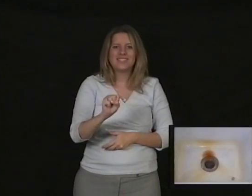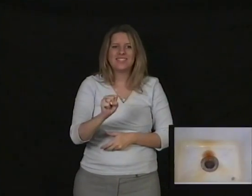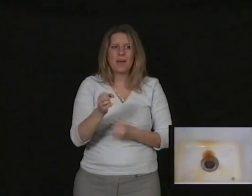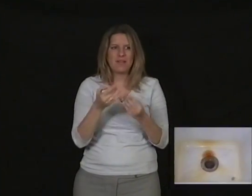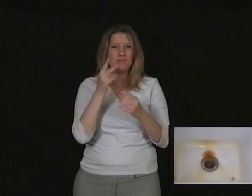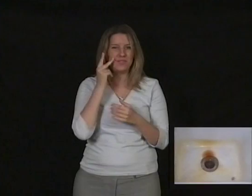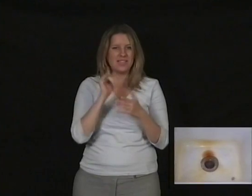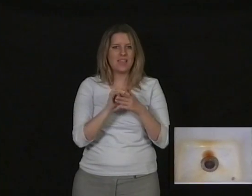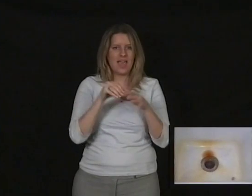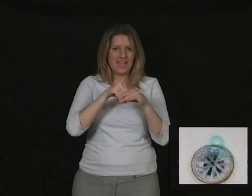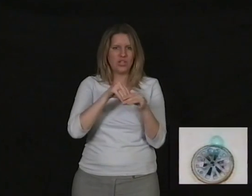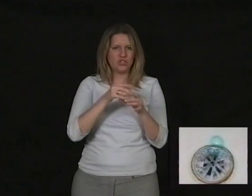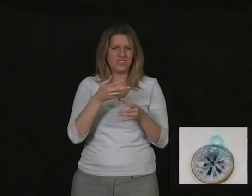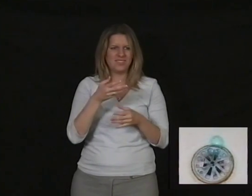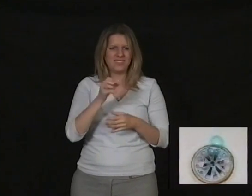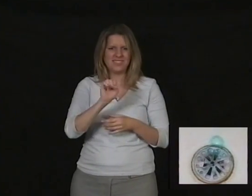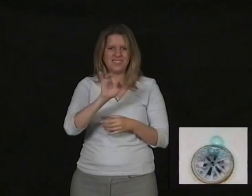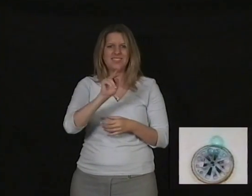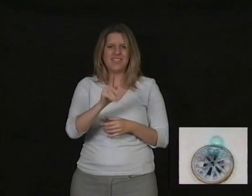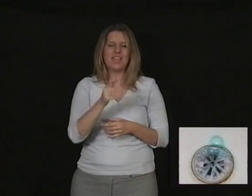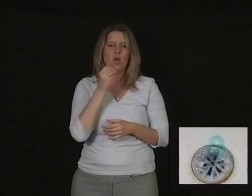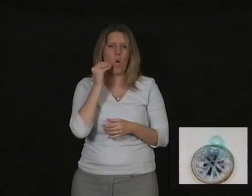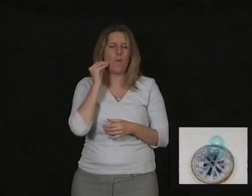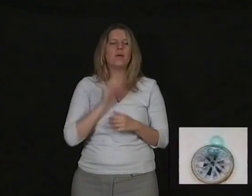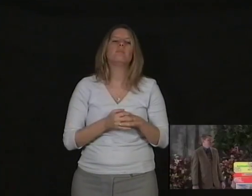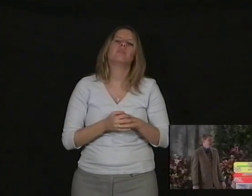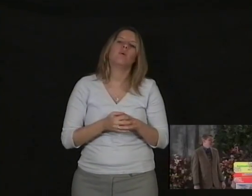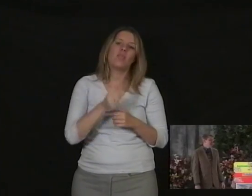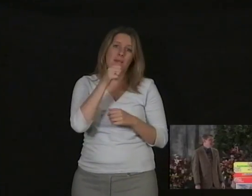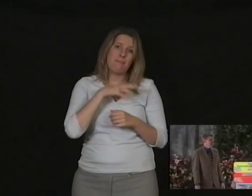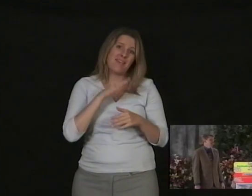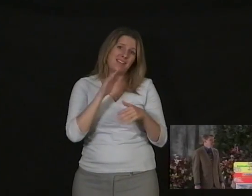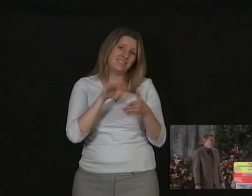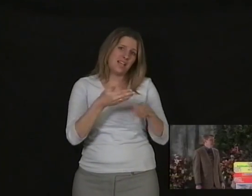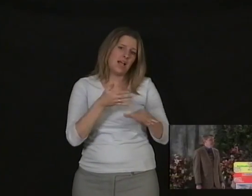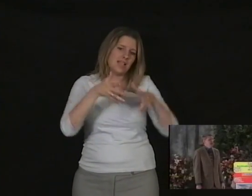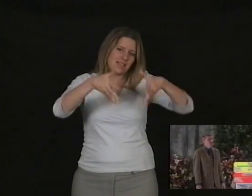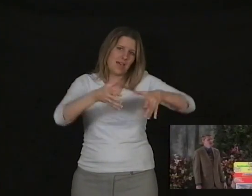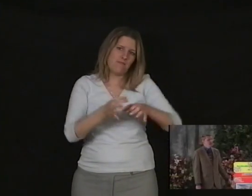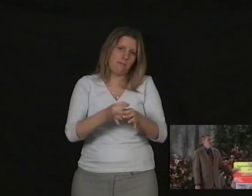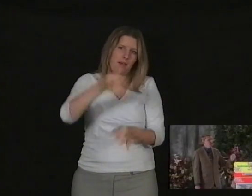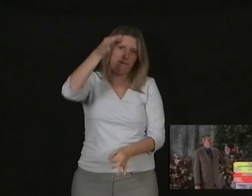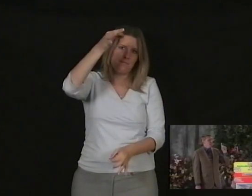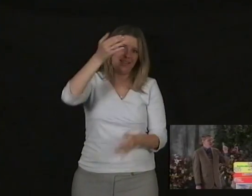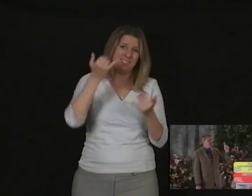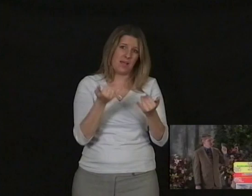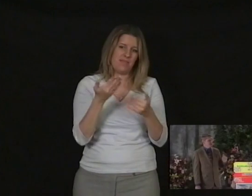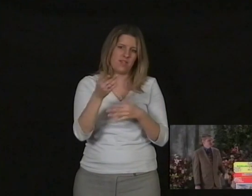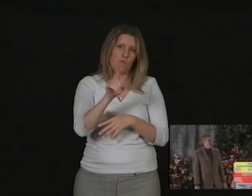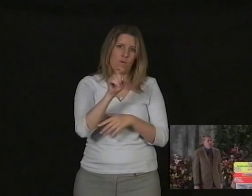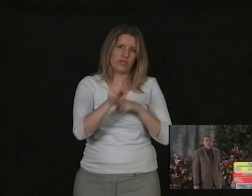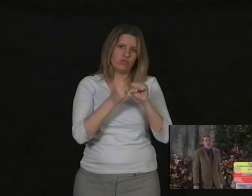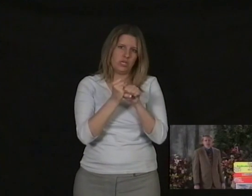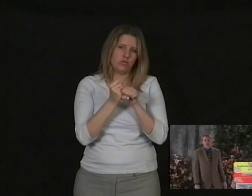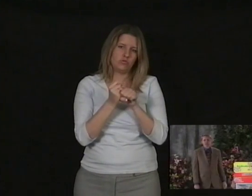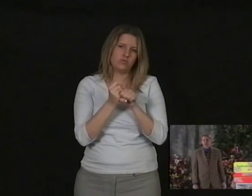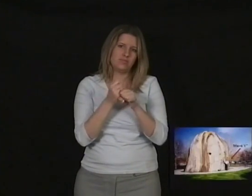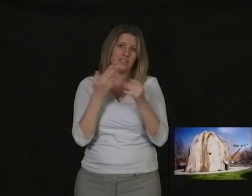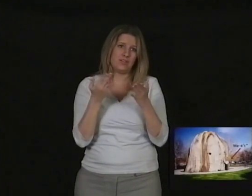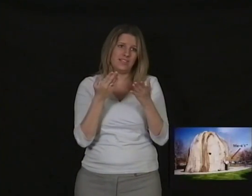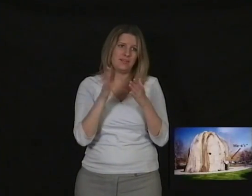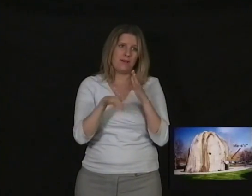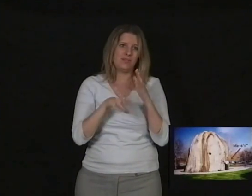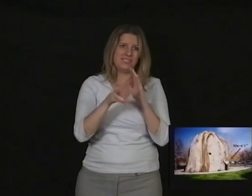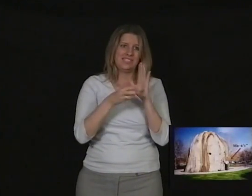mineral deposits in your sink, okay? Well, the guy died, and they left the pipe sticking in the yard. It's now been there for 100 years. Here it is,